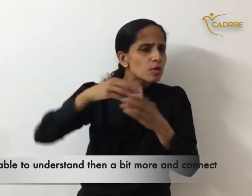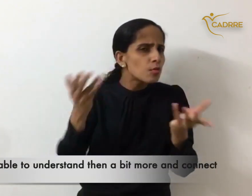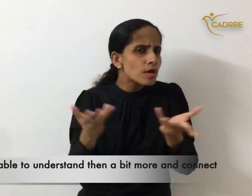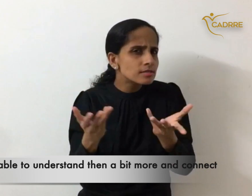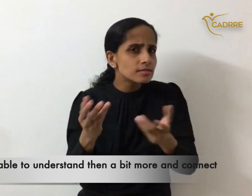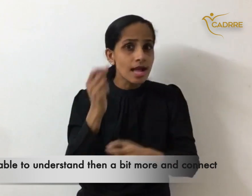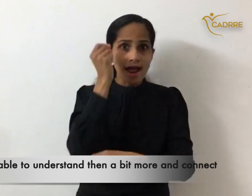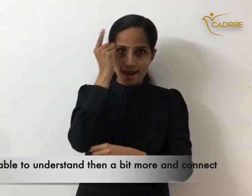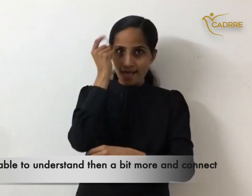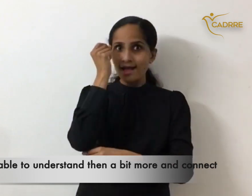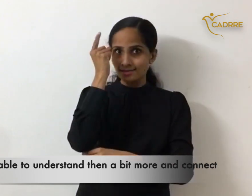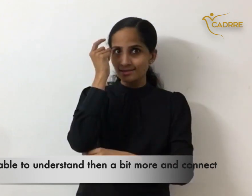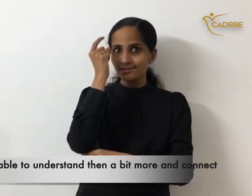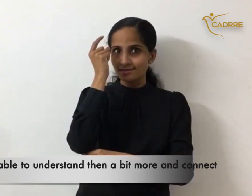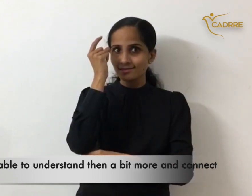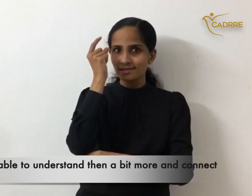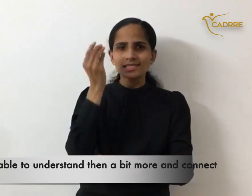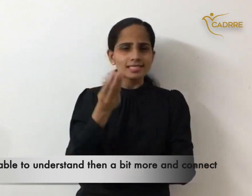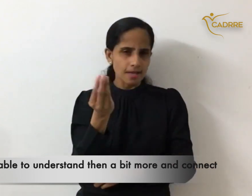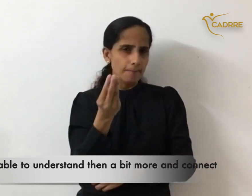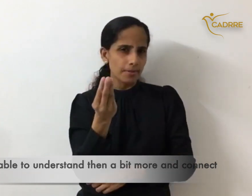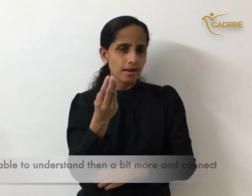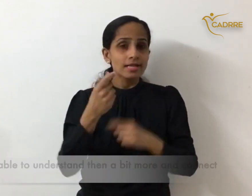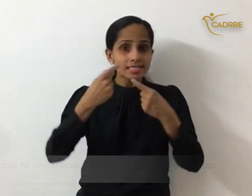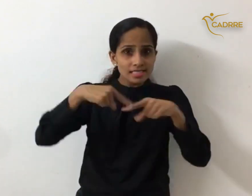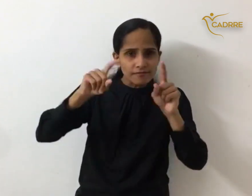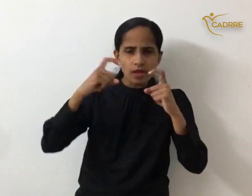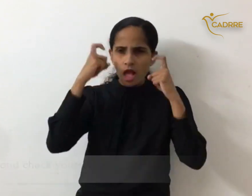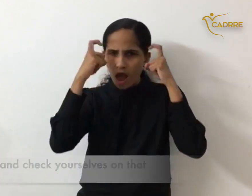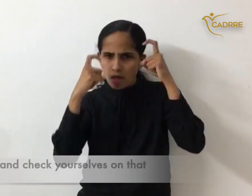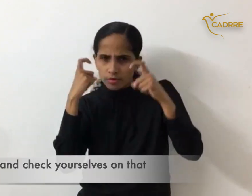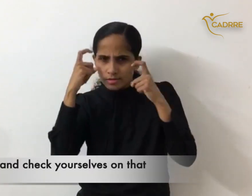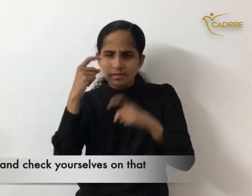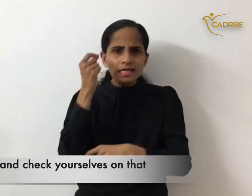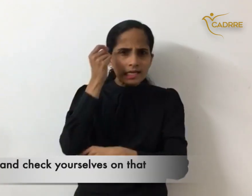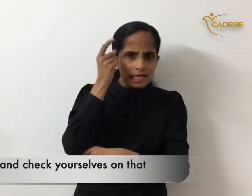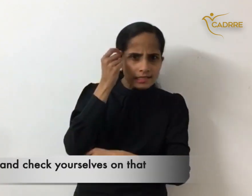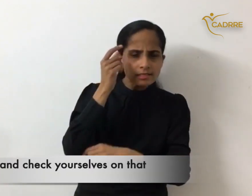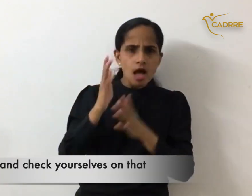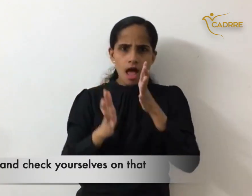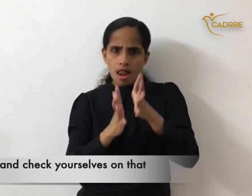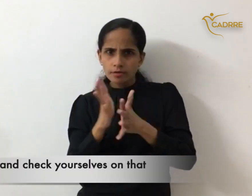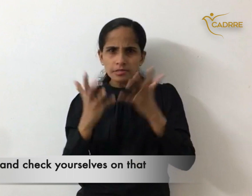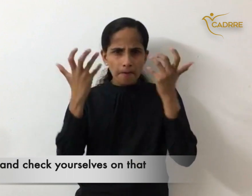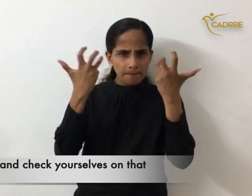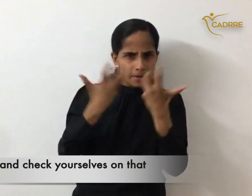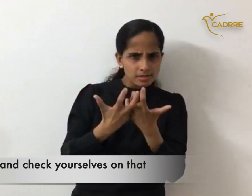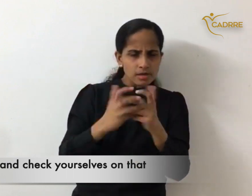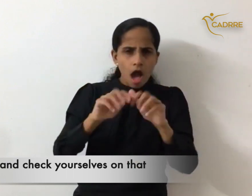So, you'll be able to understand then a bit more and connect and check yourselves on that.